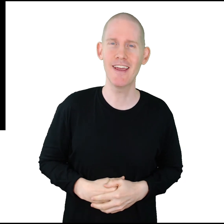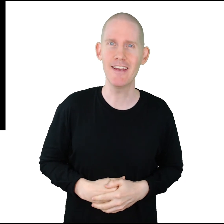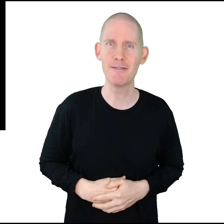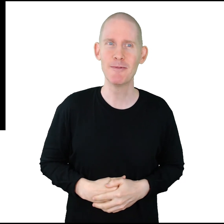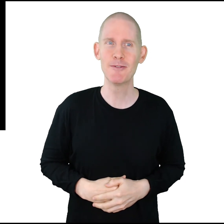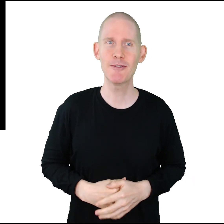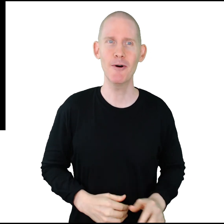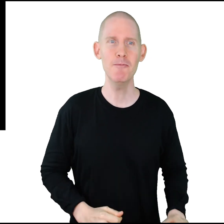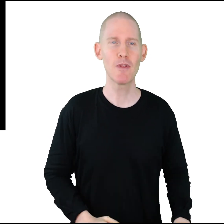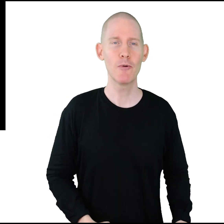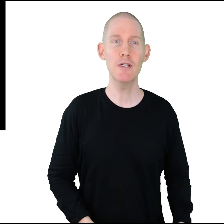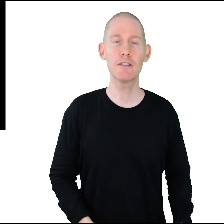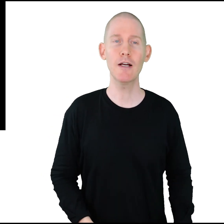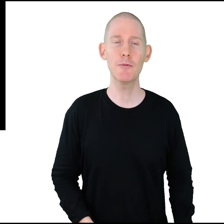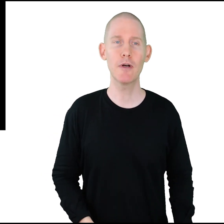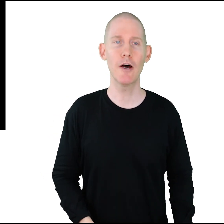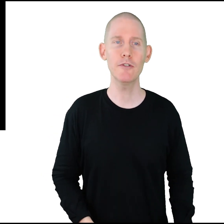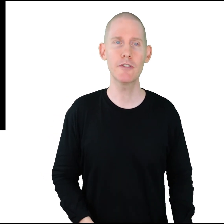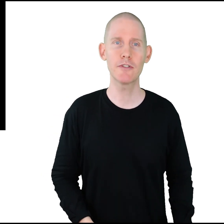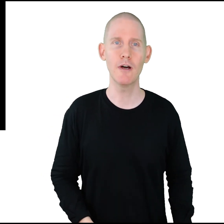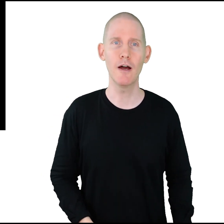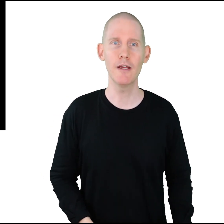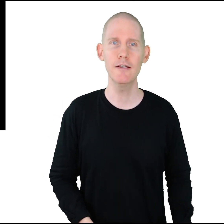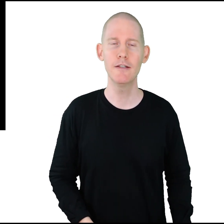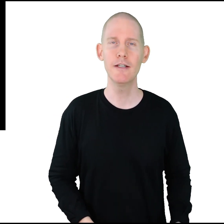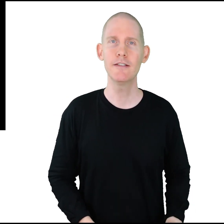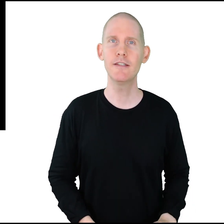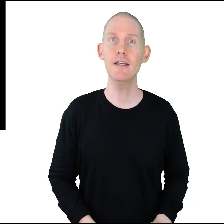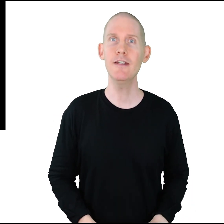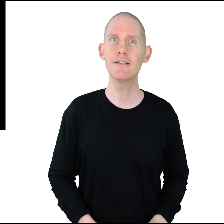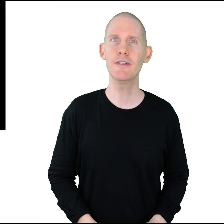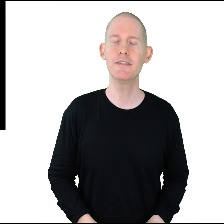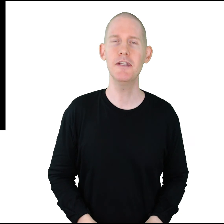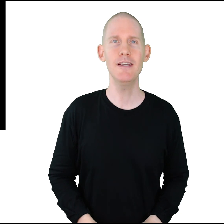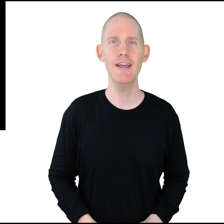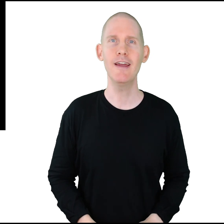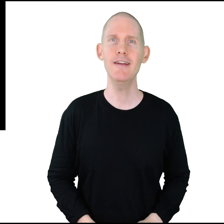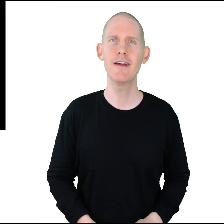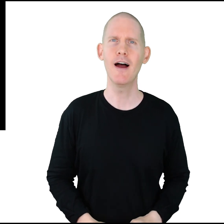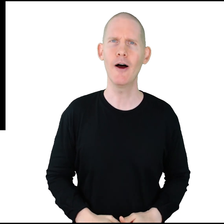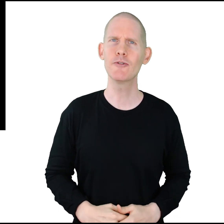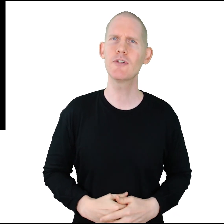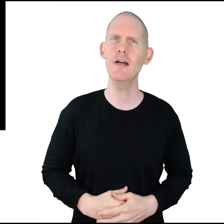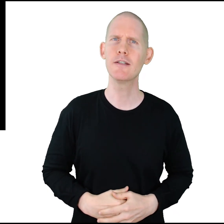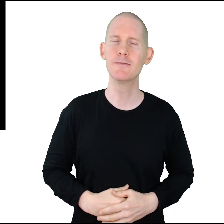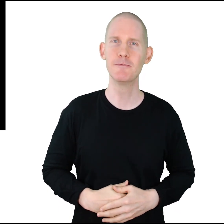Okay, so we just talked about how to sign T, as in T-E-A, how, sign.